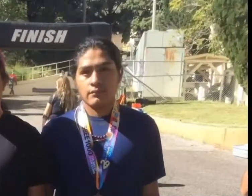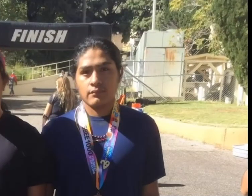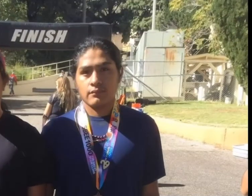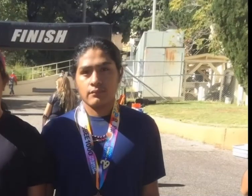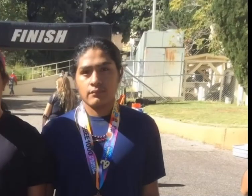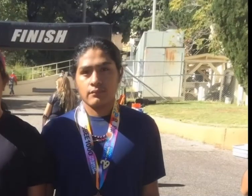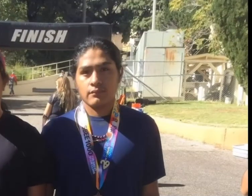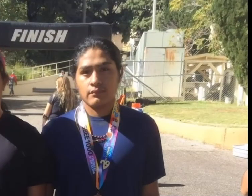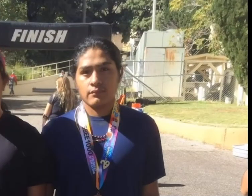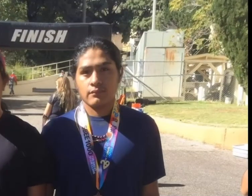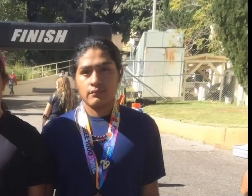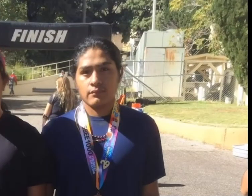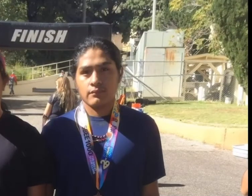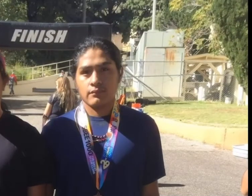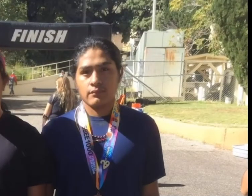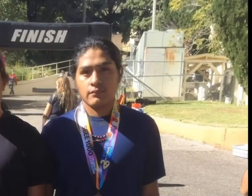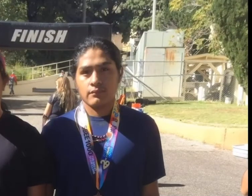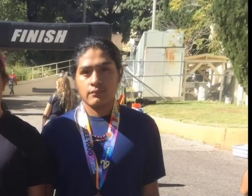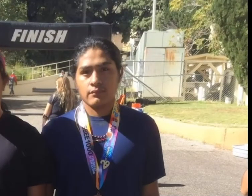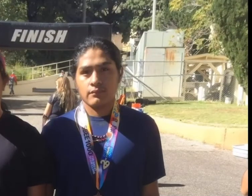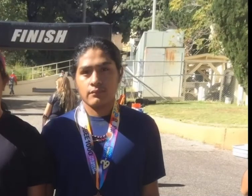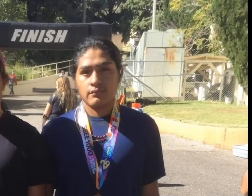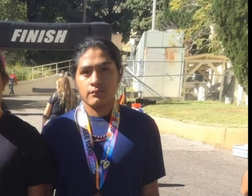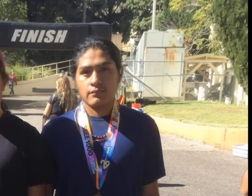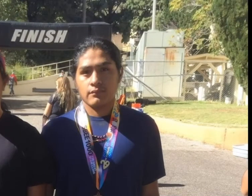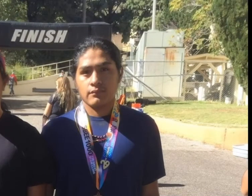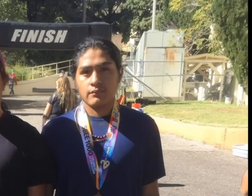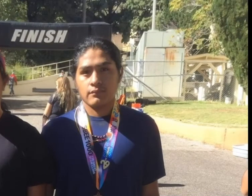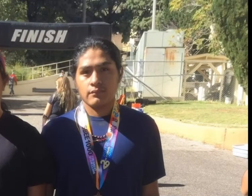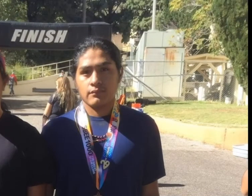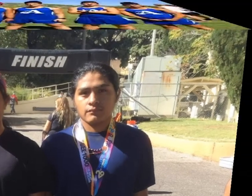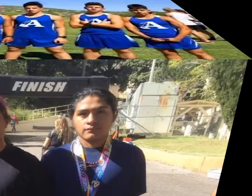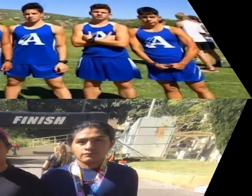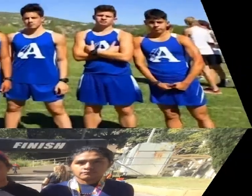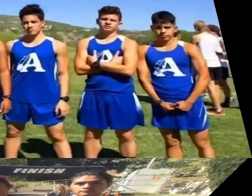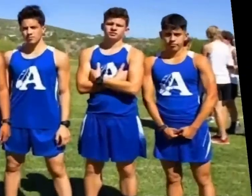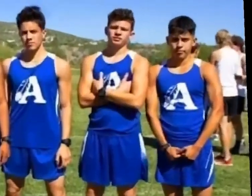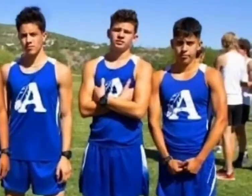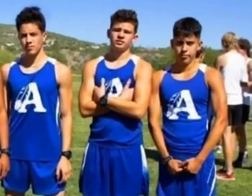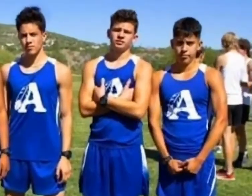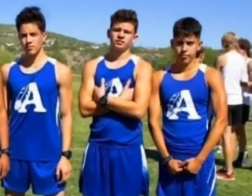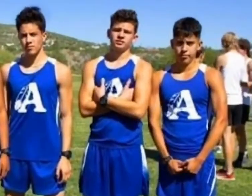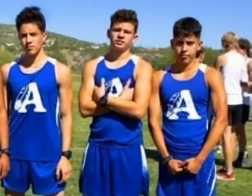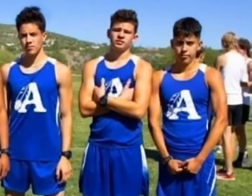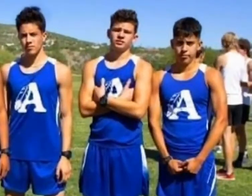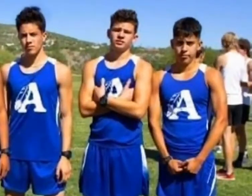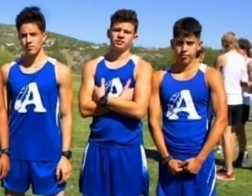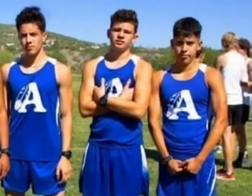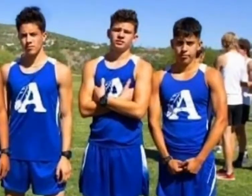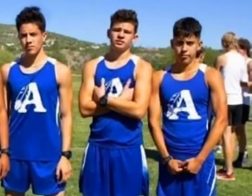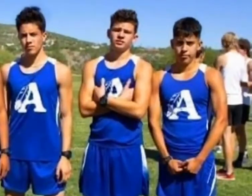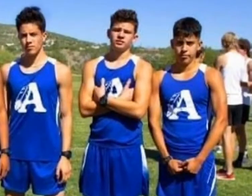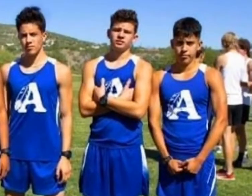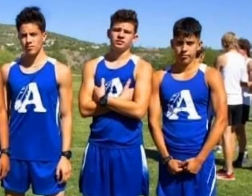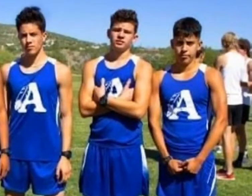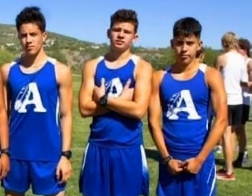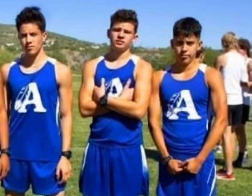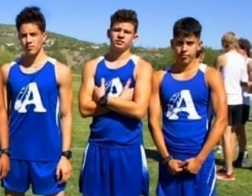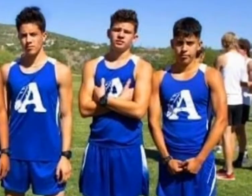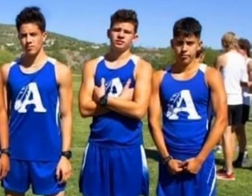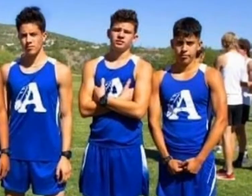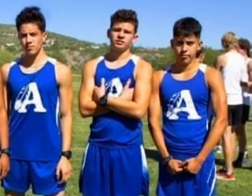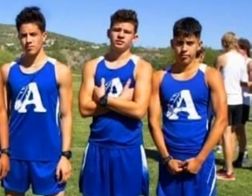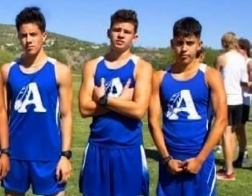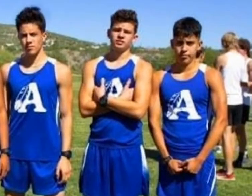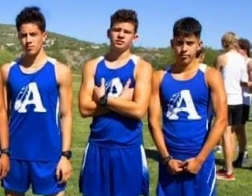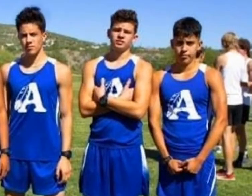2 athletes stand wearing and holding medals around their necks. 5 athletes in blue uniforms with the letter A standing facing